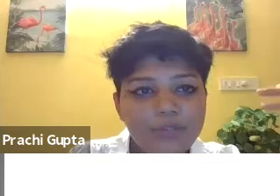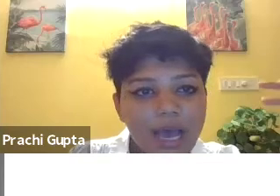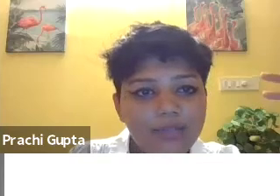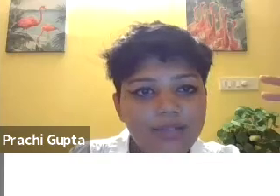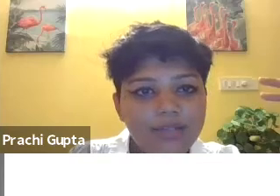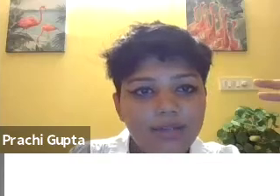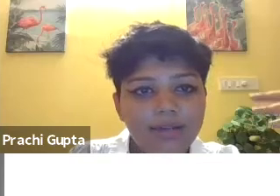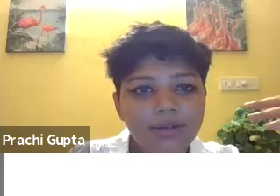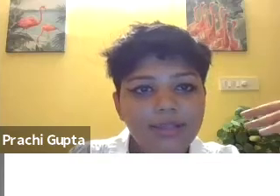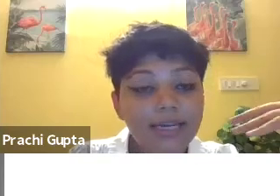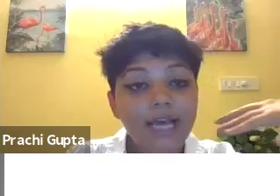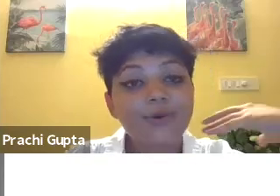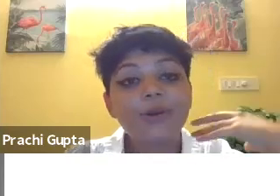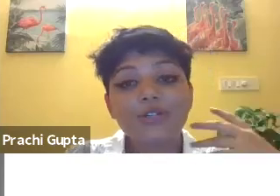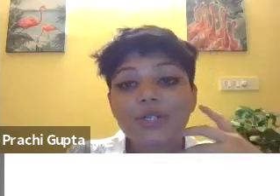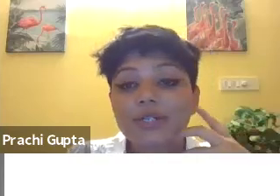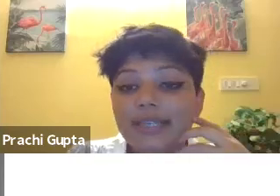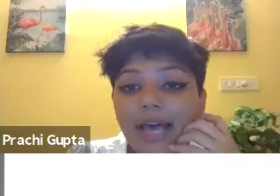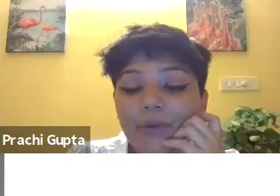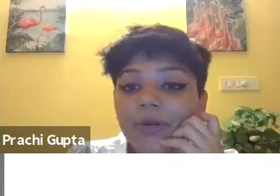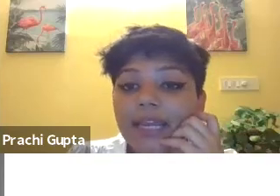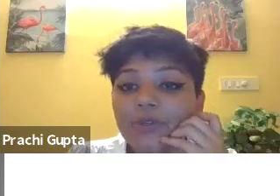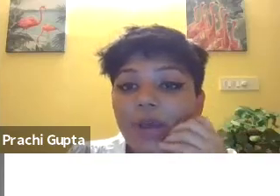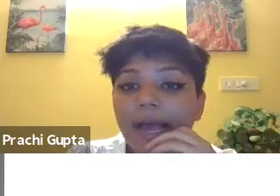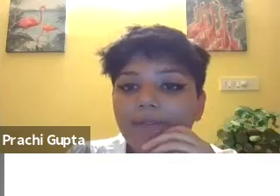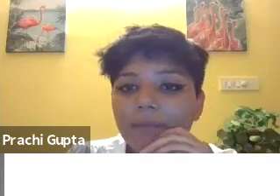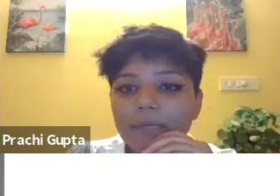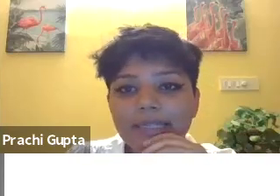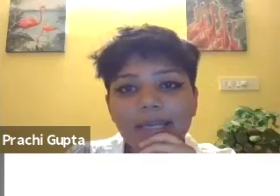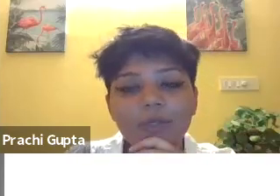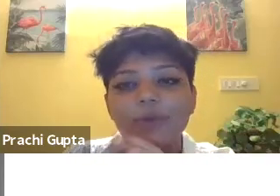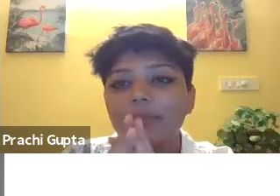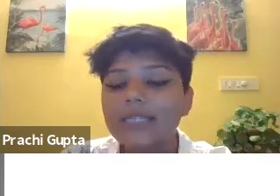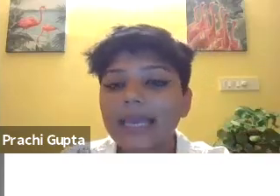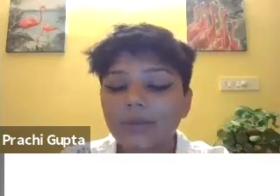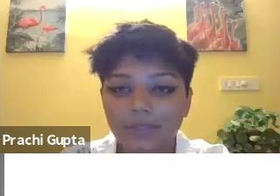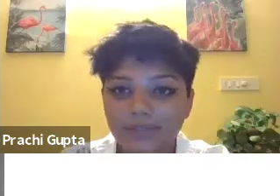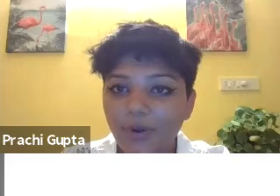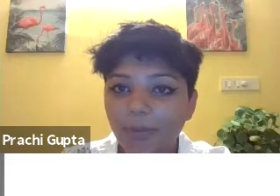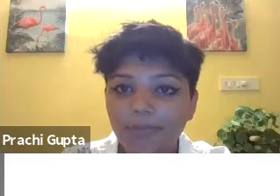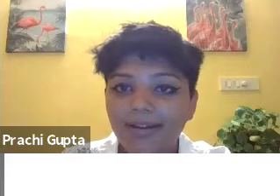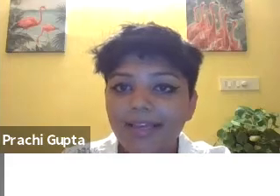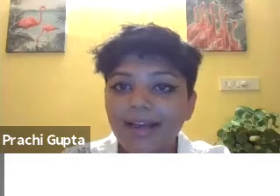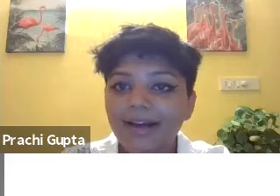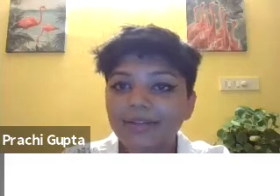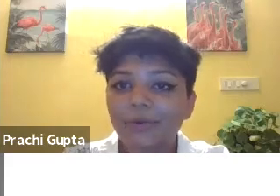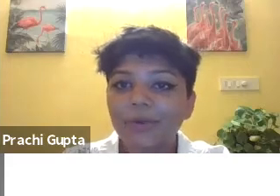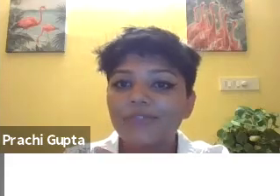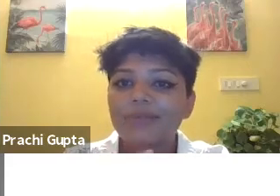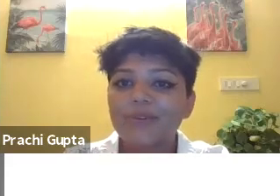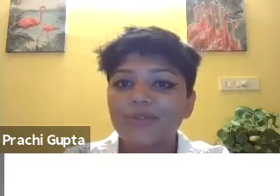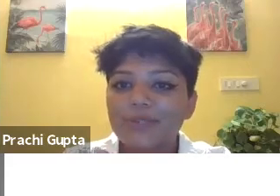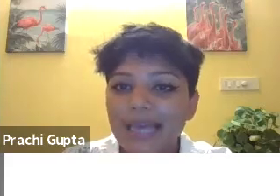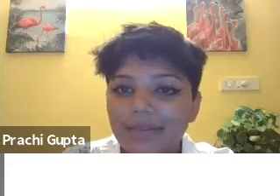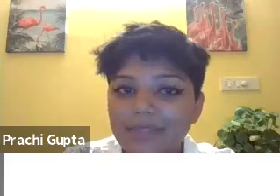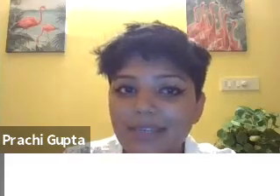with that large collared shirt. And on the right, you have a person that looks very much like a villain from the Bollywood